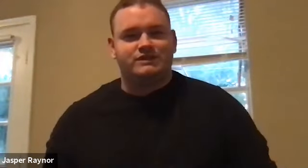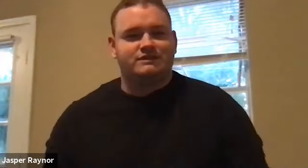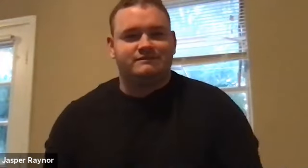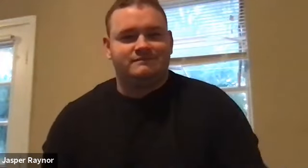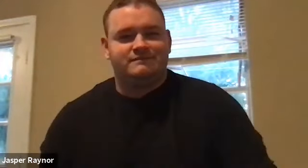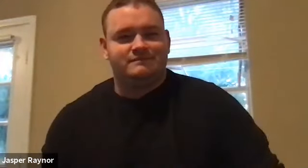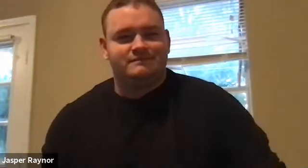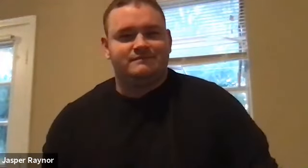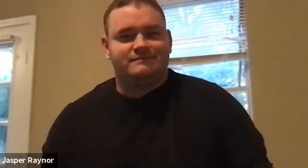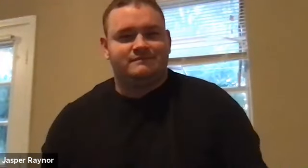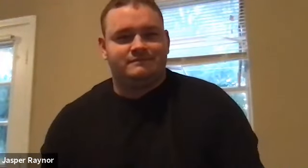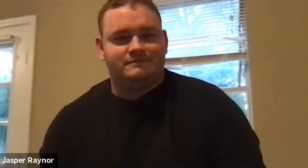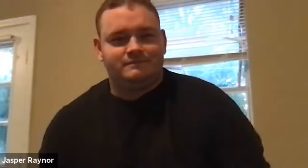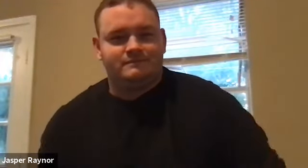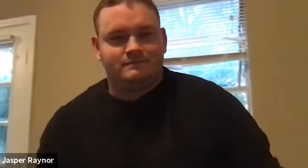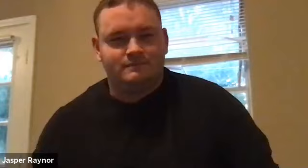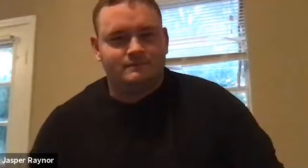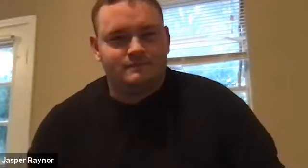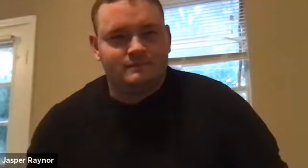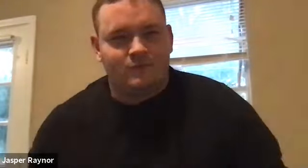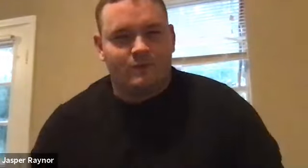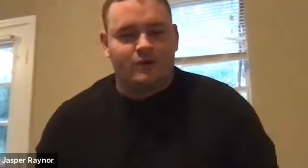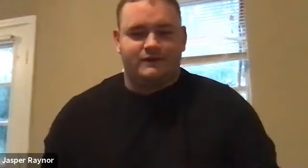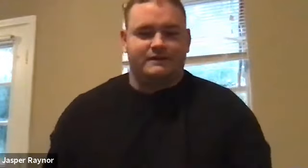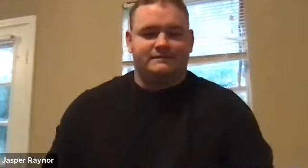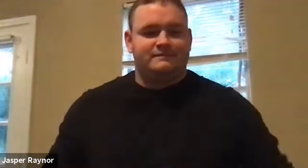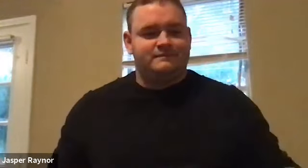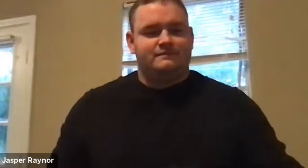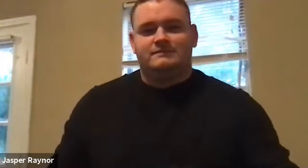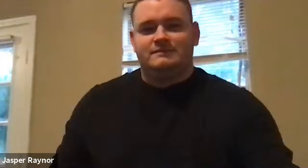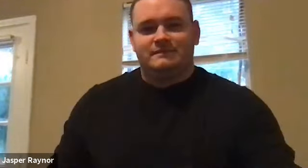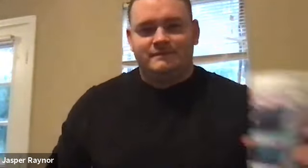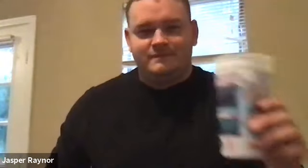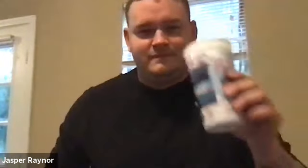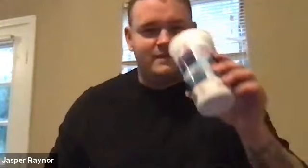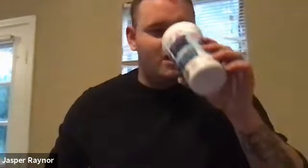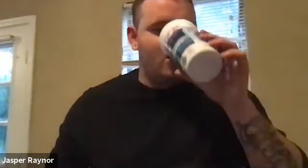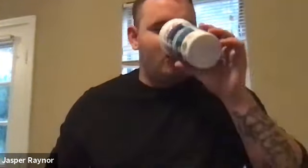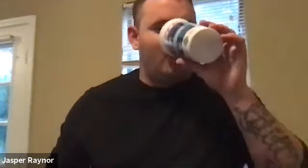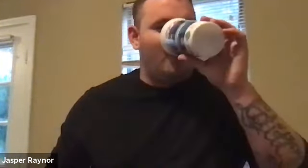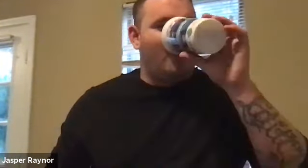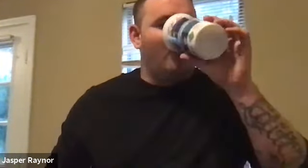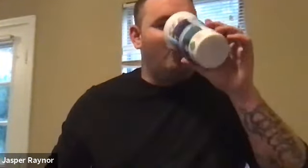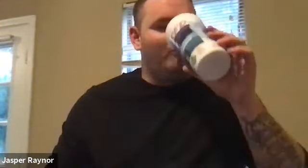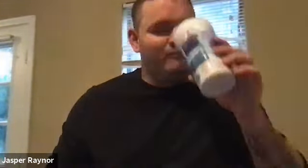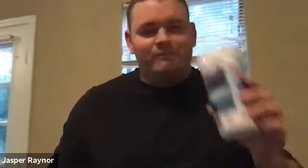don't think the chat's, just one moment. One more? Okay. I don't think the chat is on for some reason. No, it's